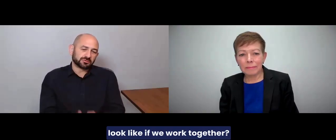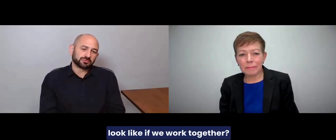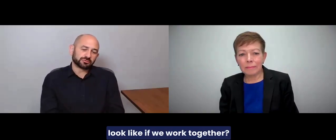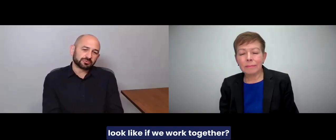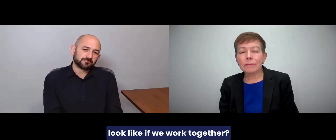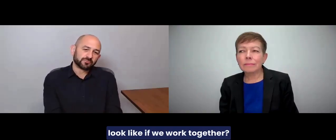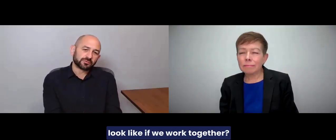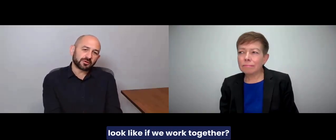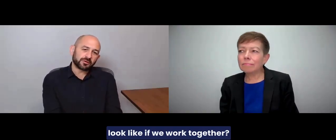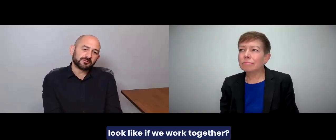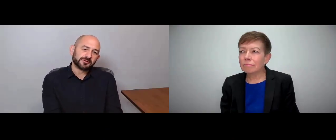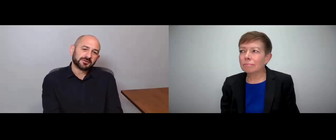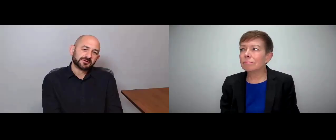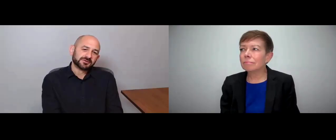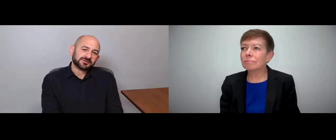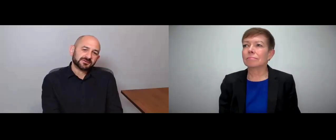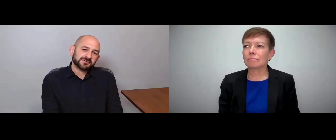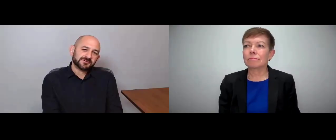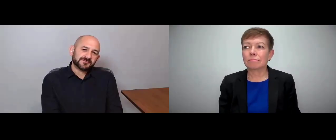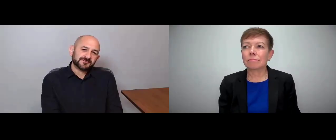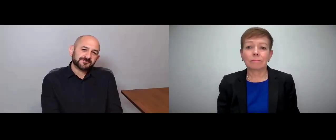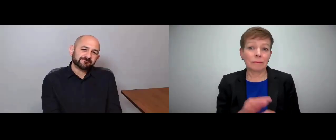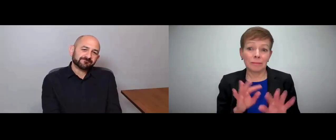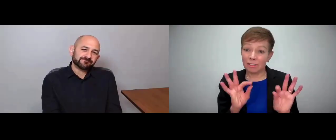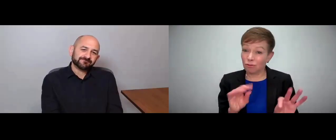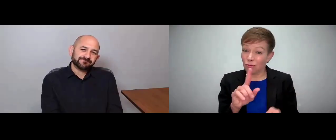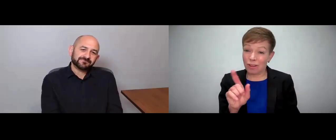can look like if we work together?